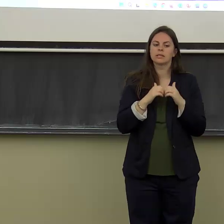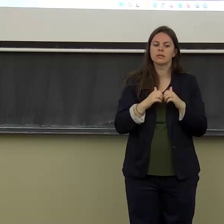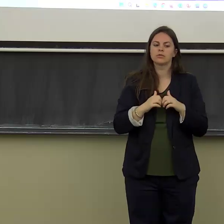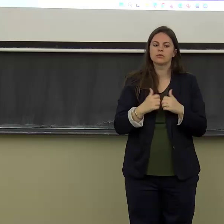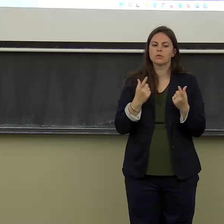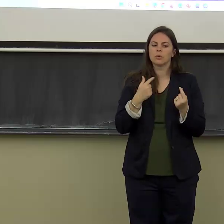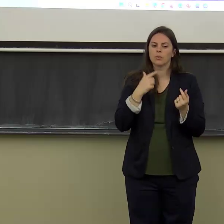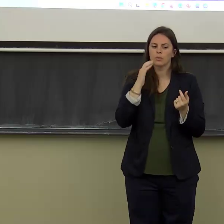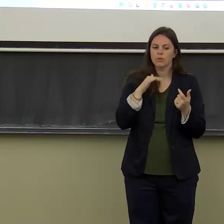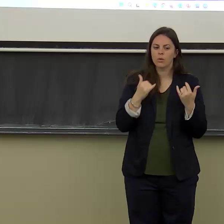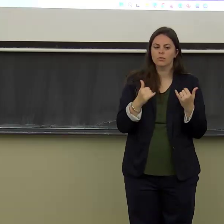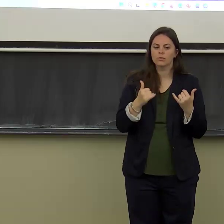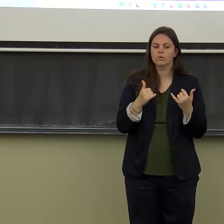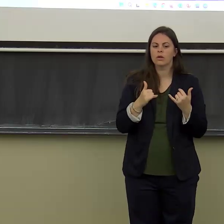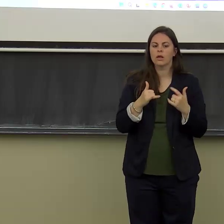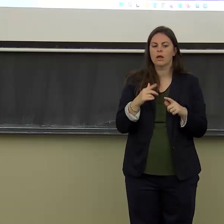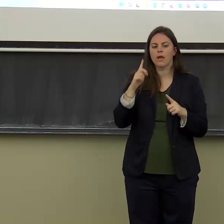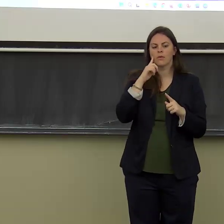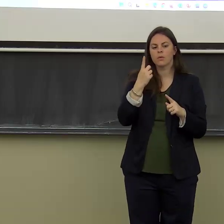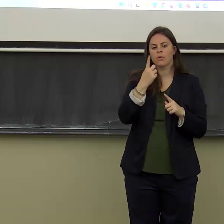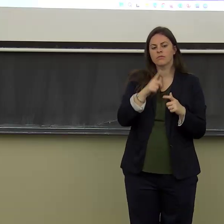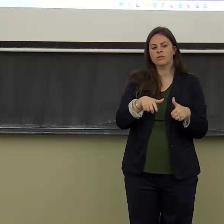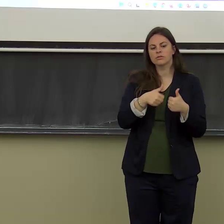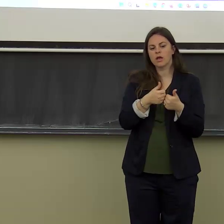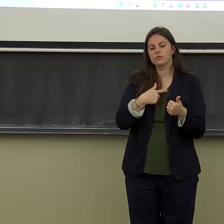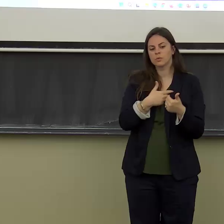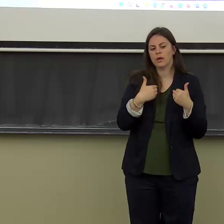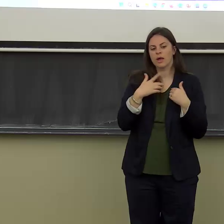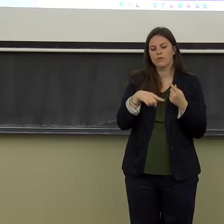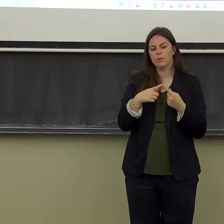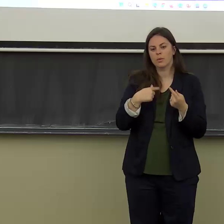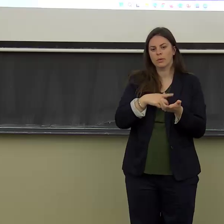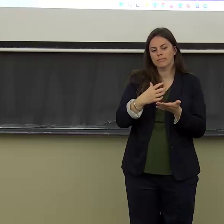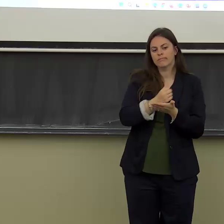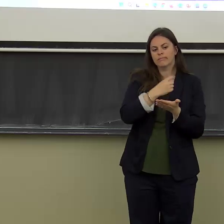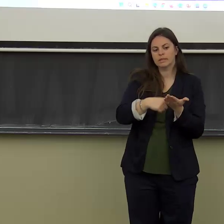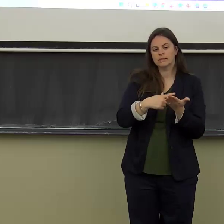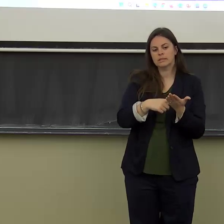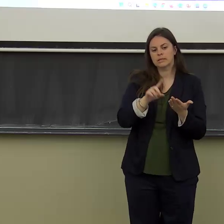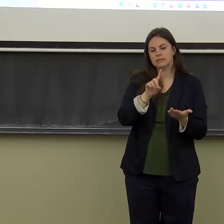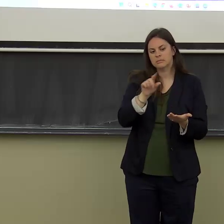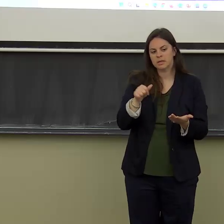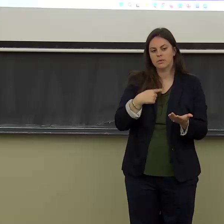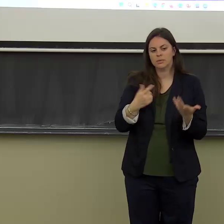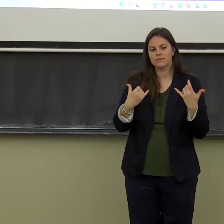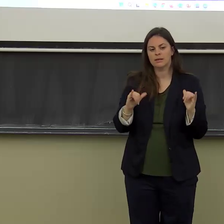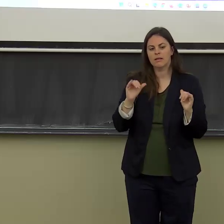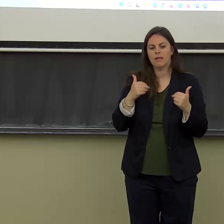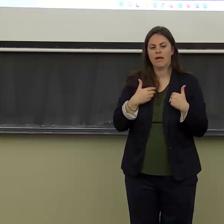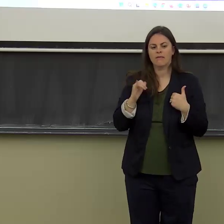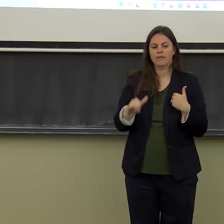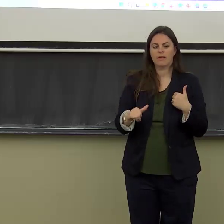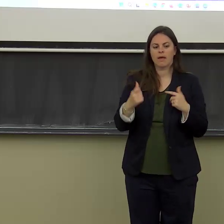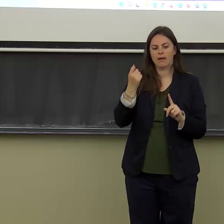one of the challenges that we have when we talk about disability, we still have this notion